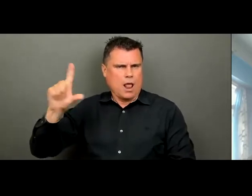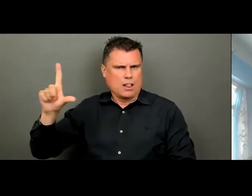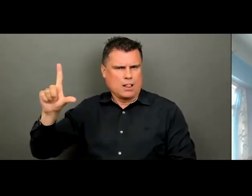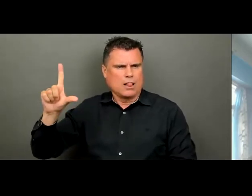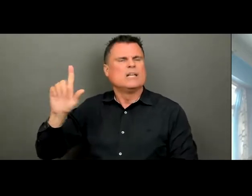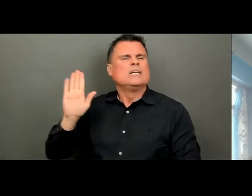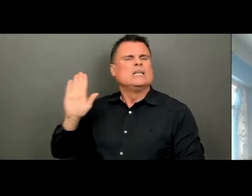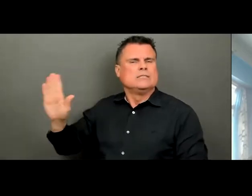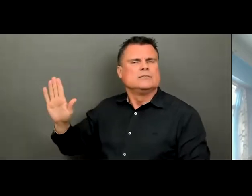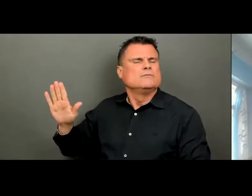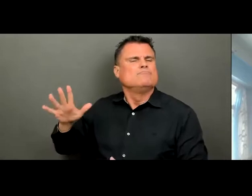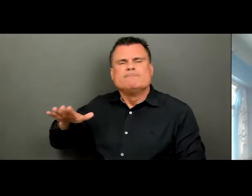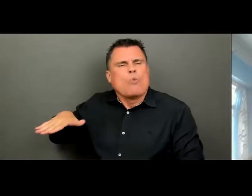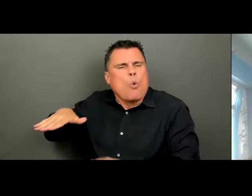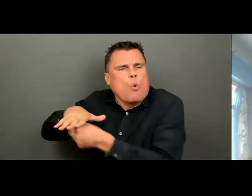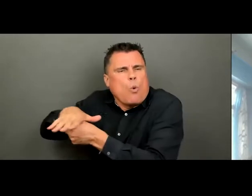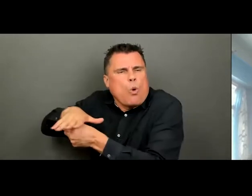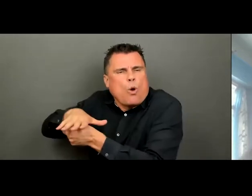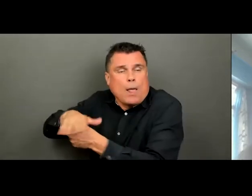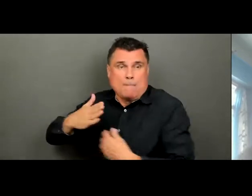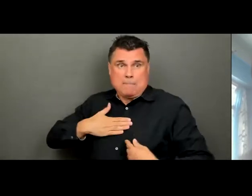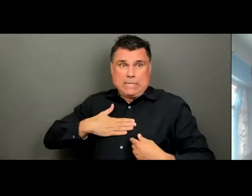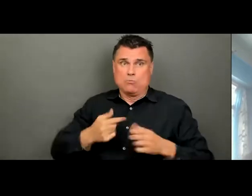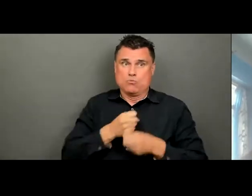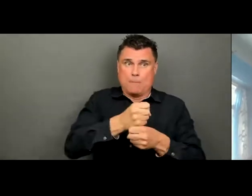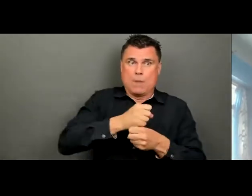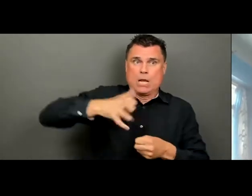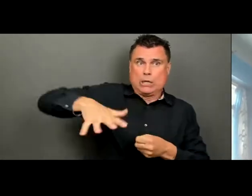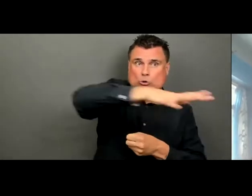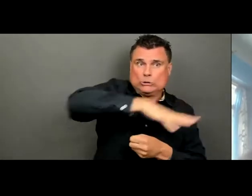local level. Thank you so much. Here you go.